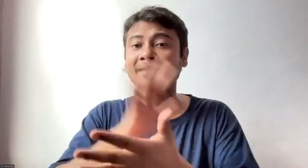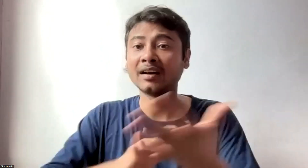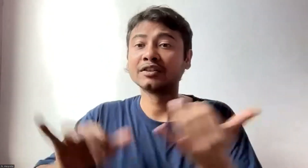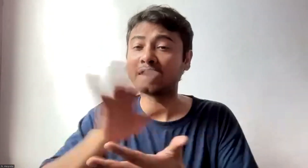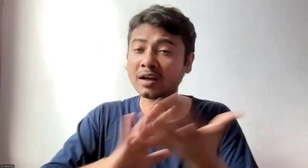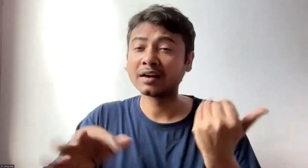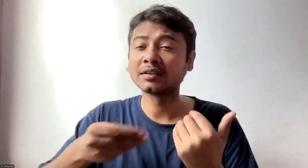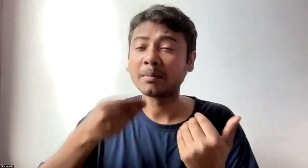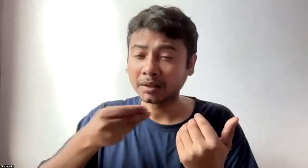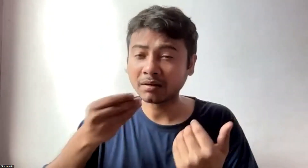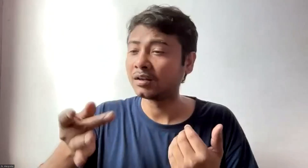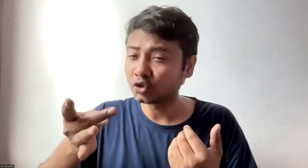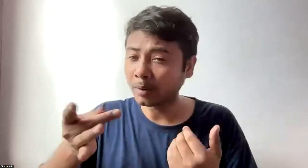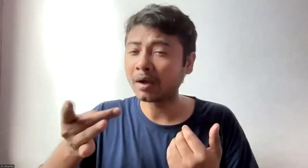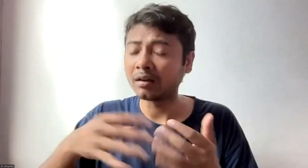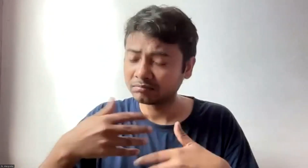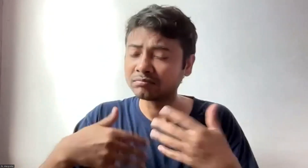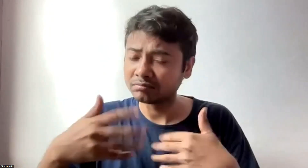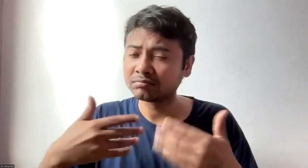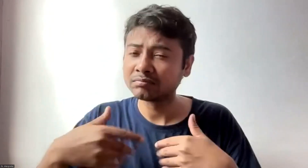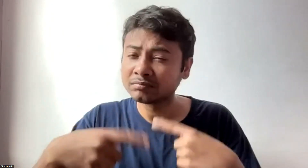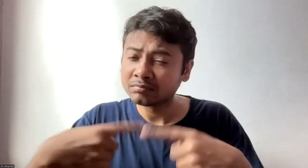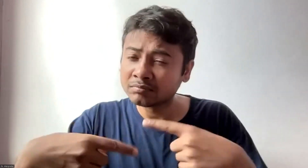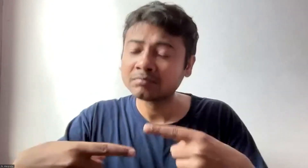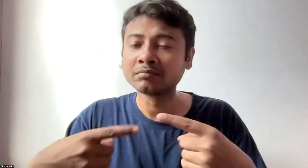will be out of these three modes.